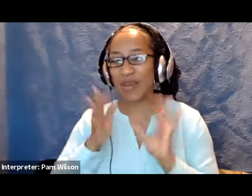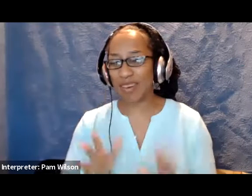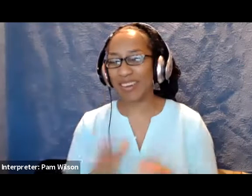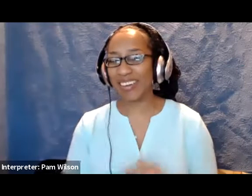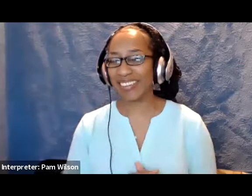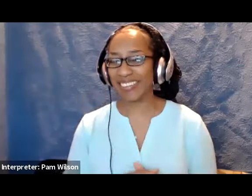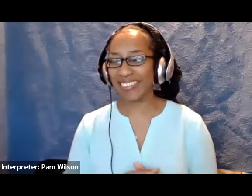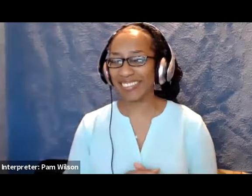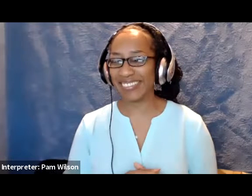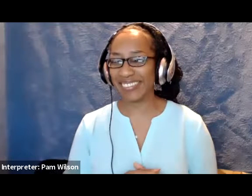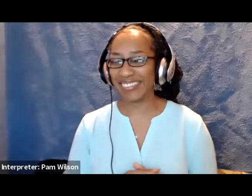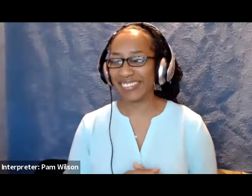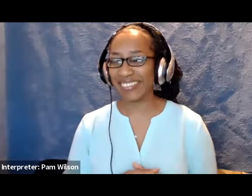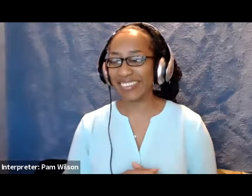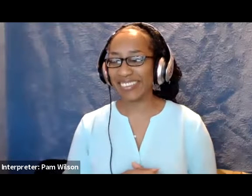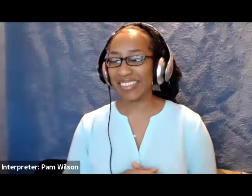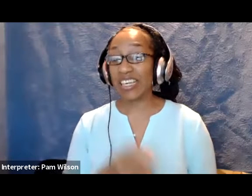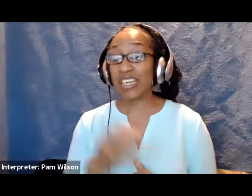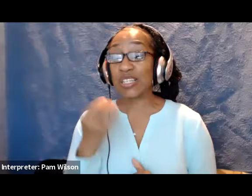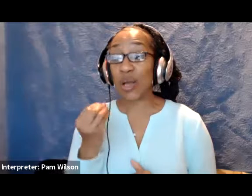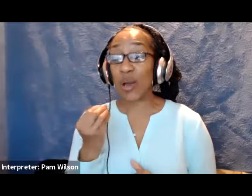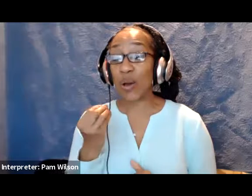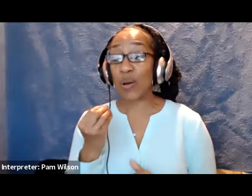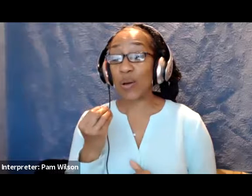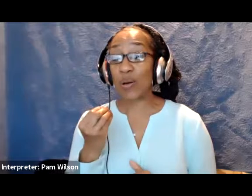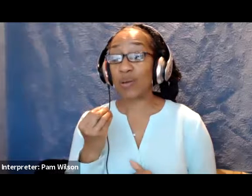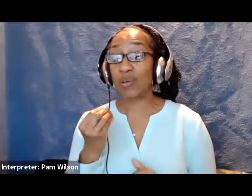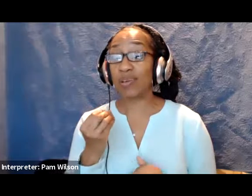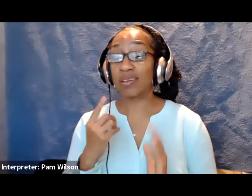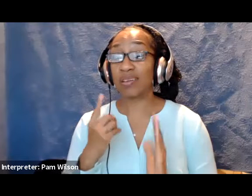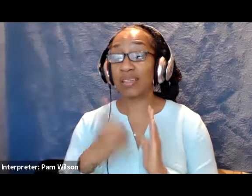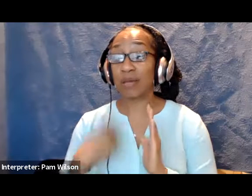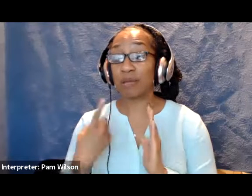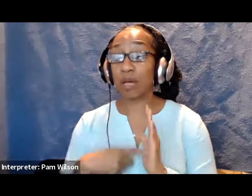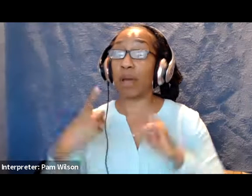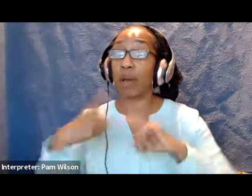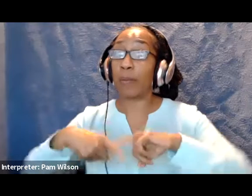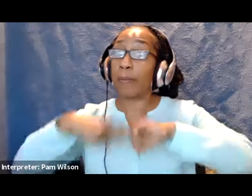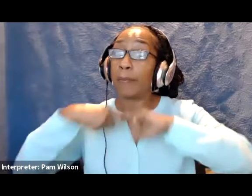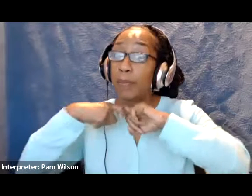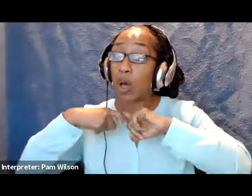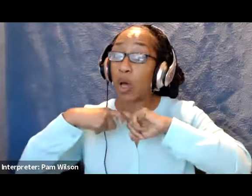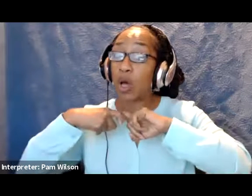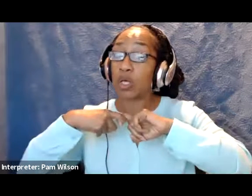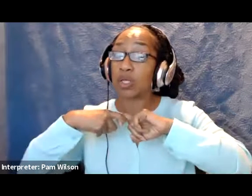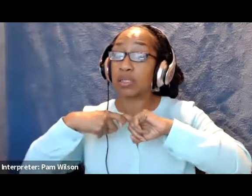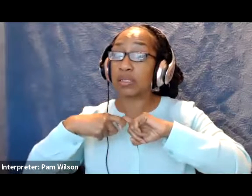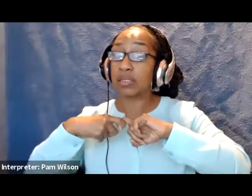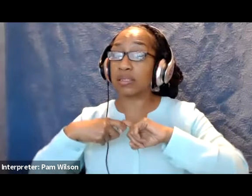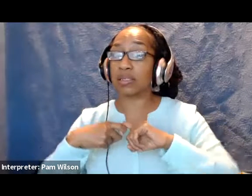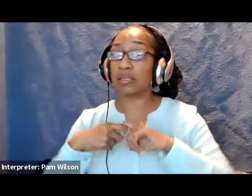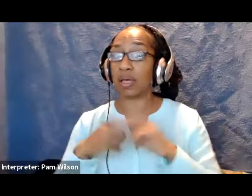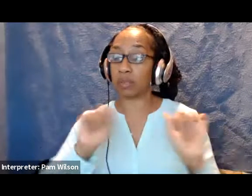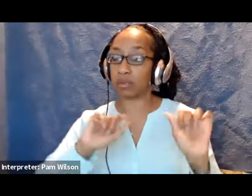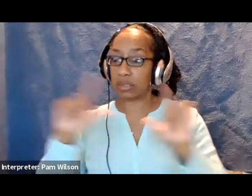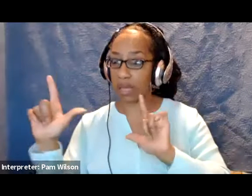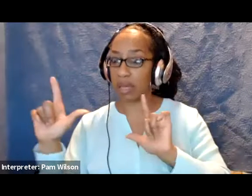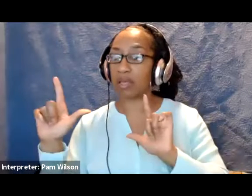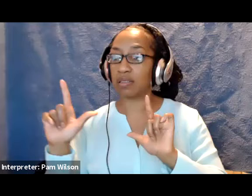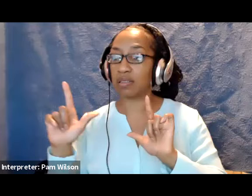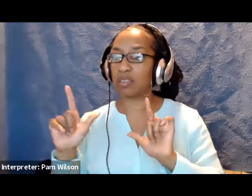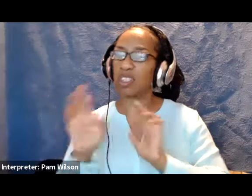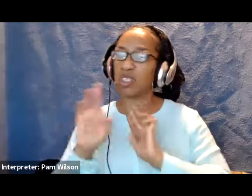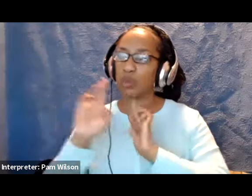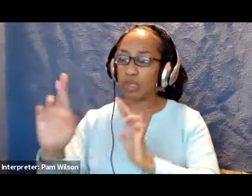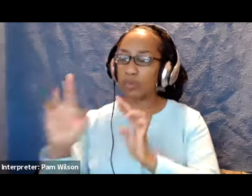interpreter. So you may find me pausing between slides just